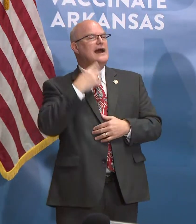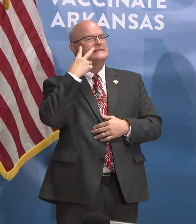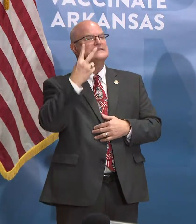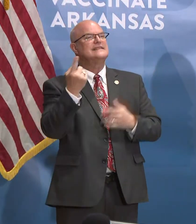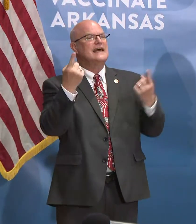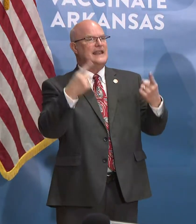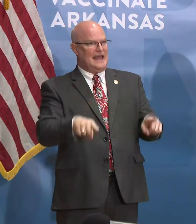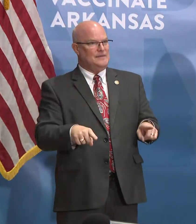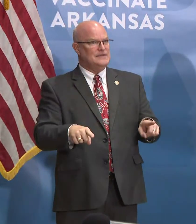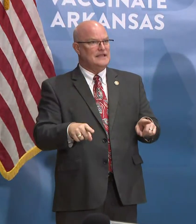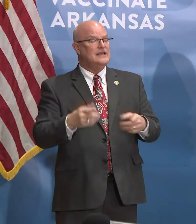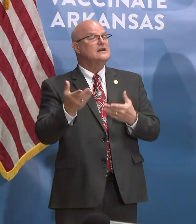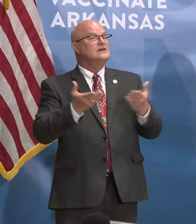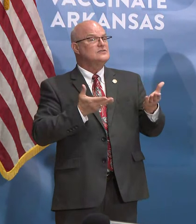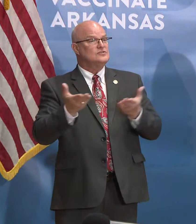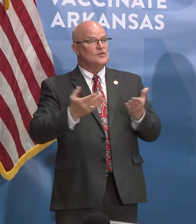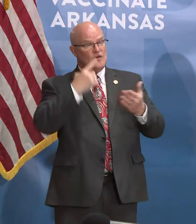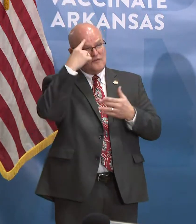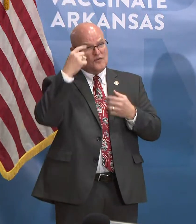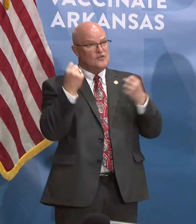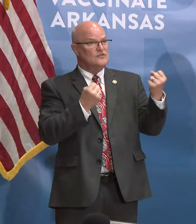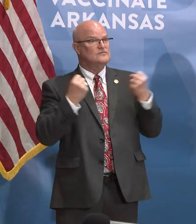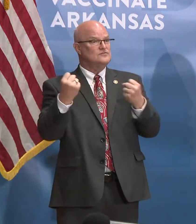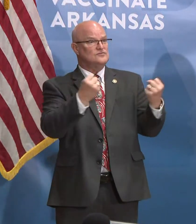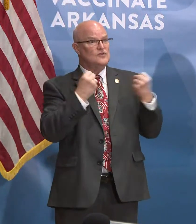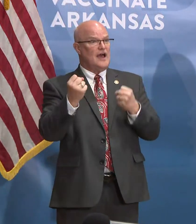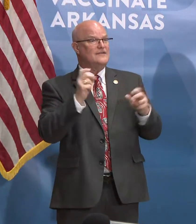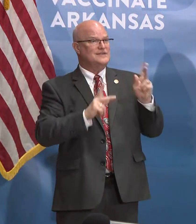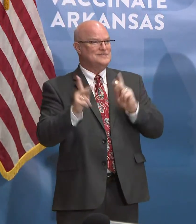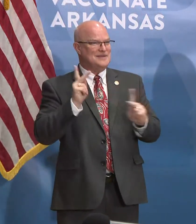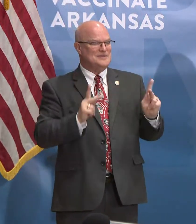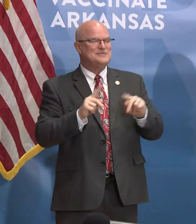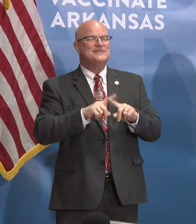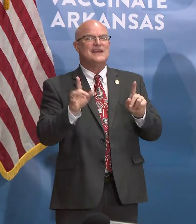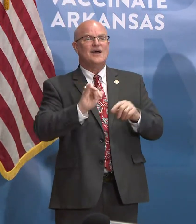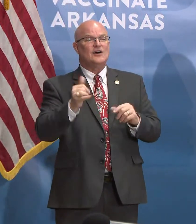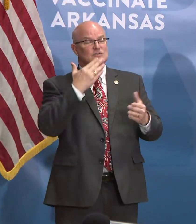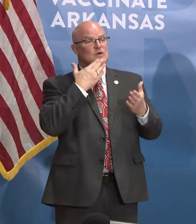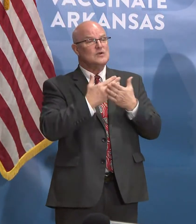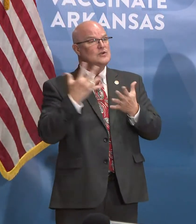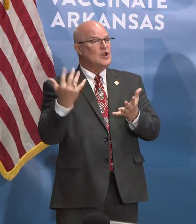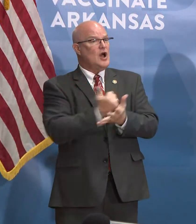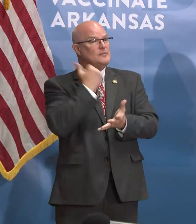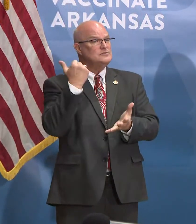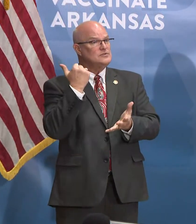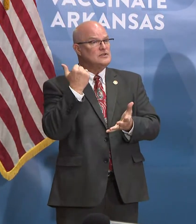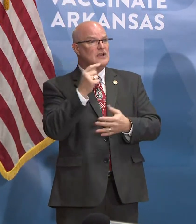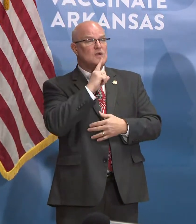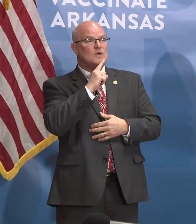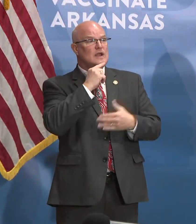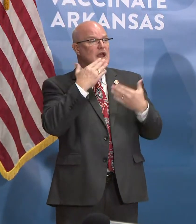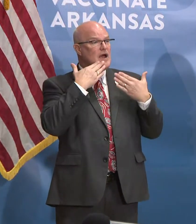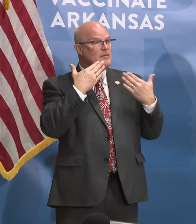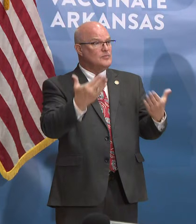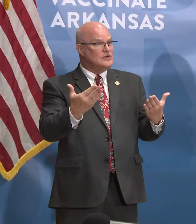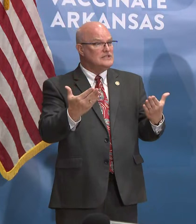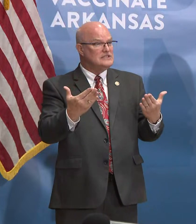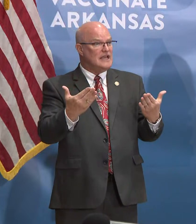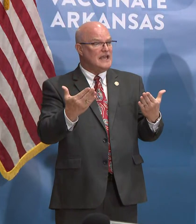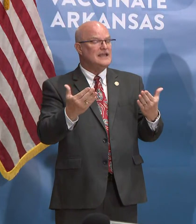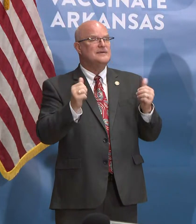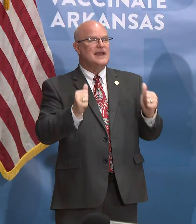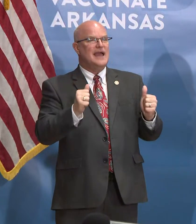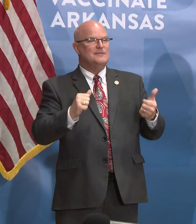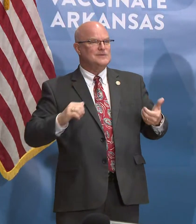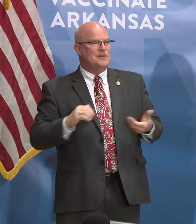that being a great service to the driving public. And it's also a great opportunity, and I really appreciate to be